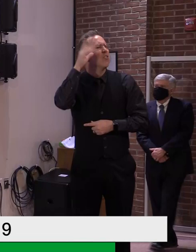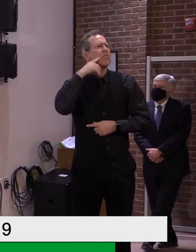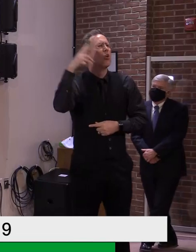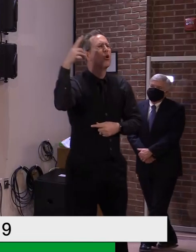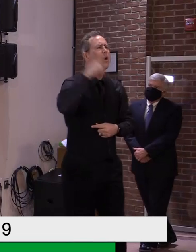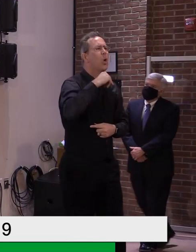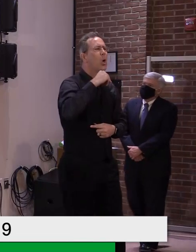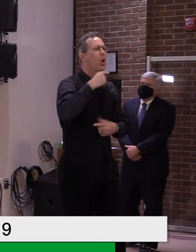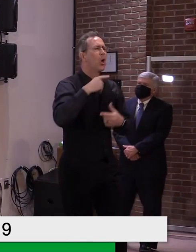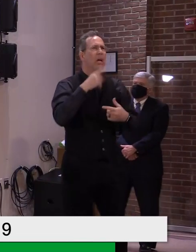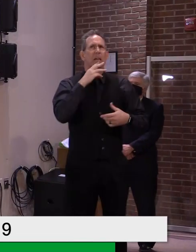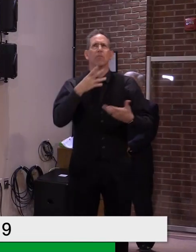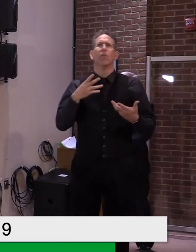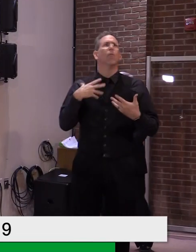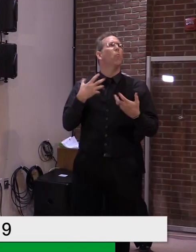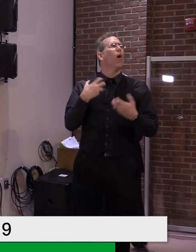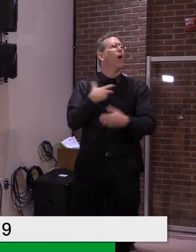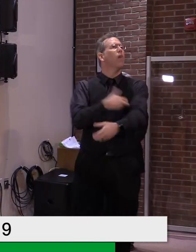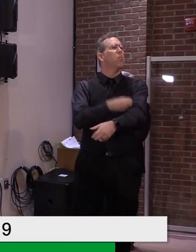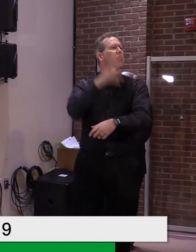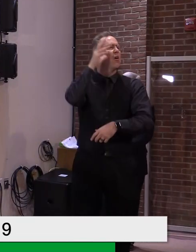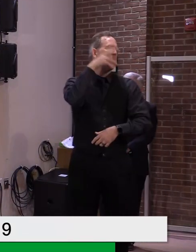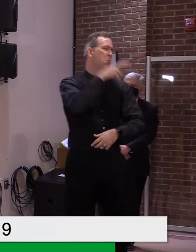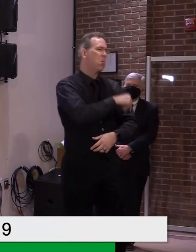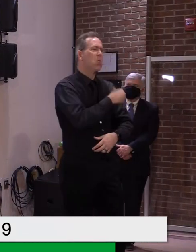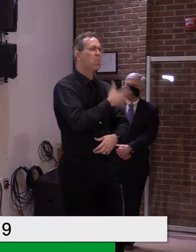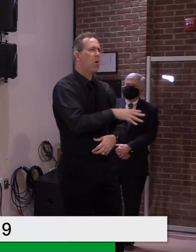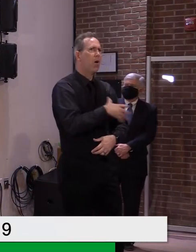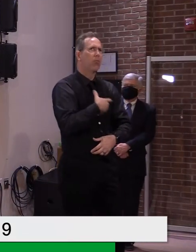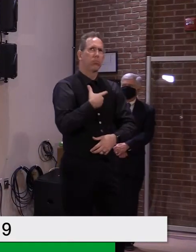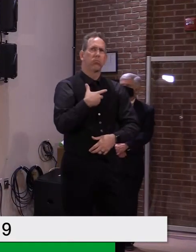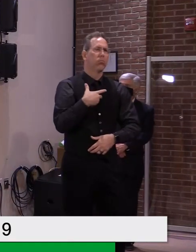the kid still get the vaccine?